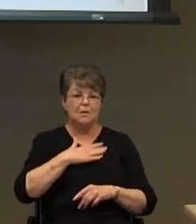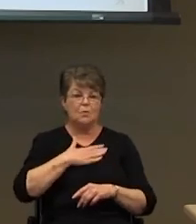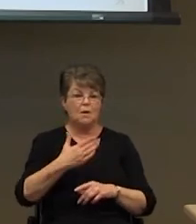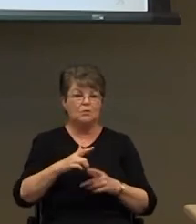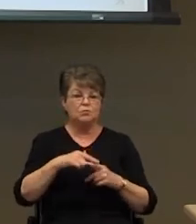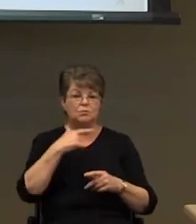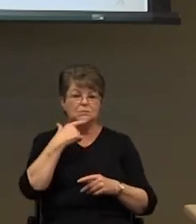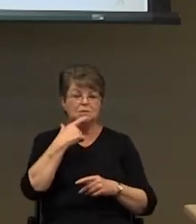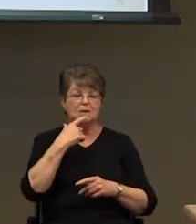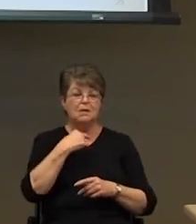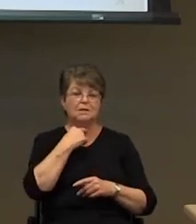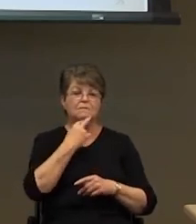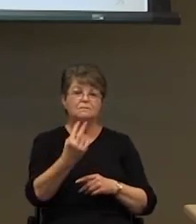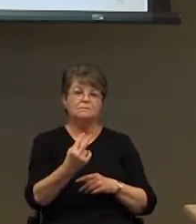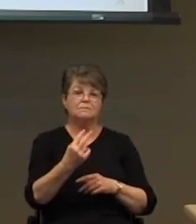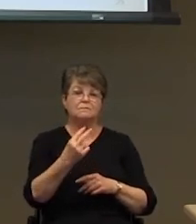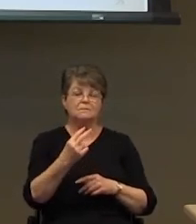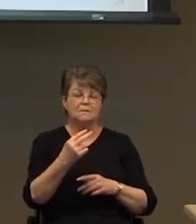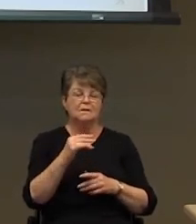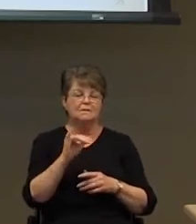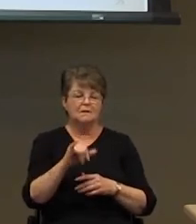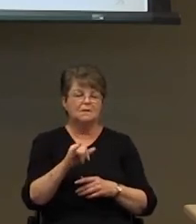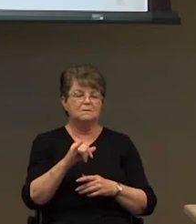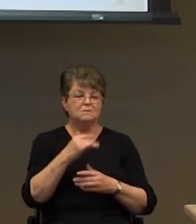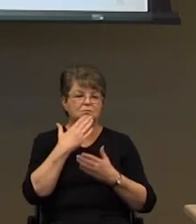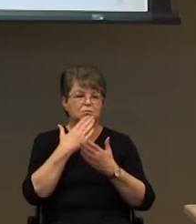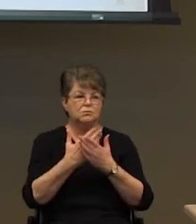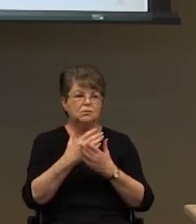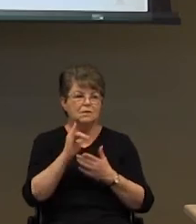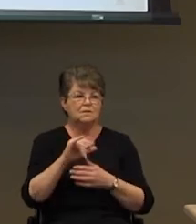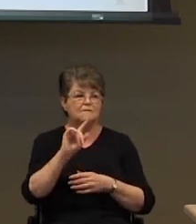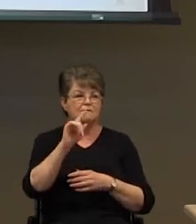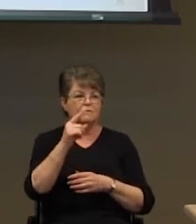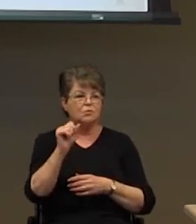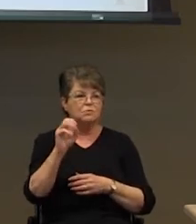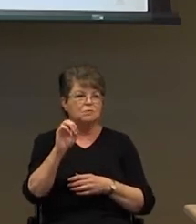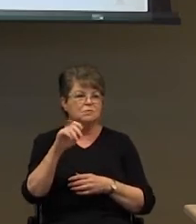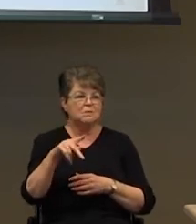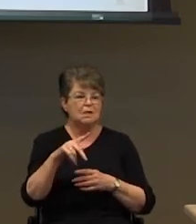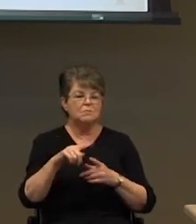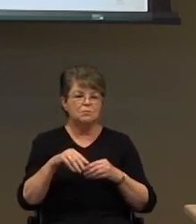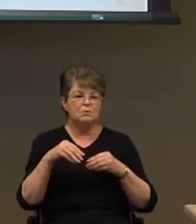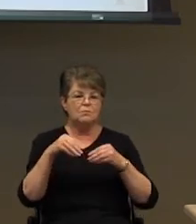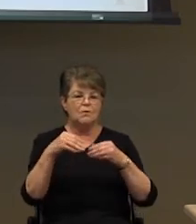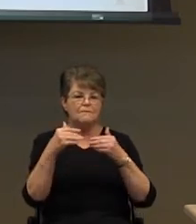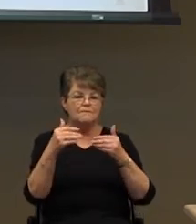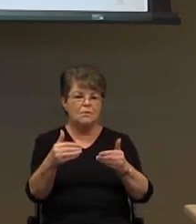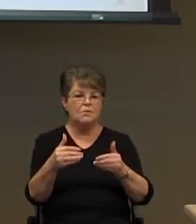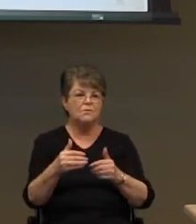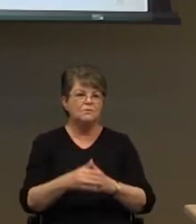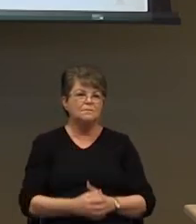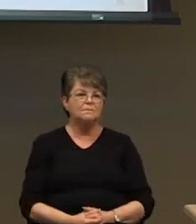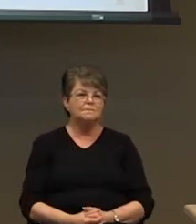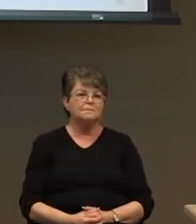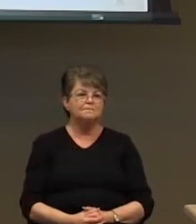completely different story than knowing it. And that's the first step towards moving forward.